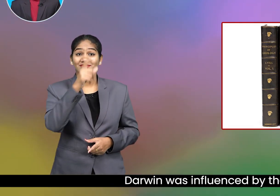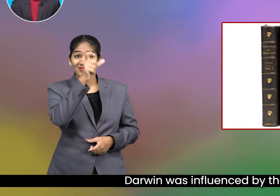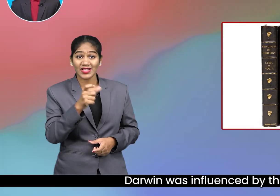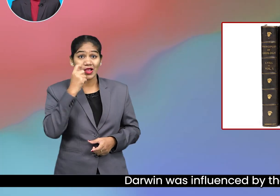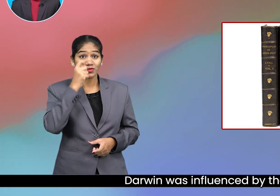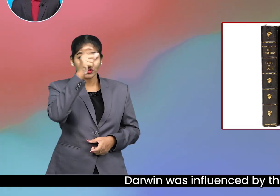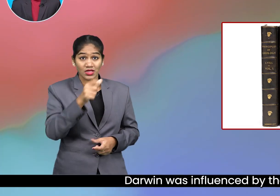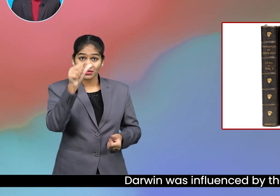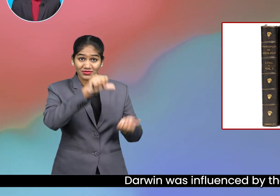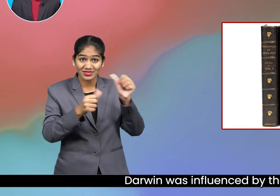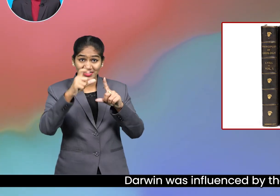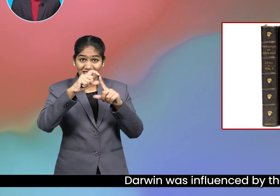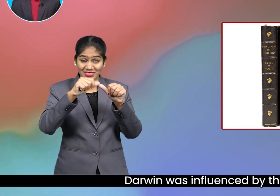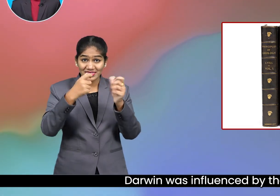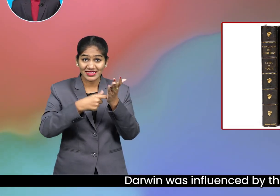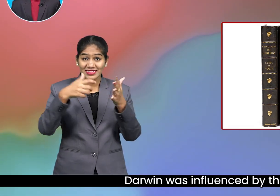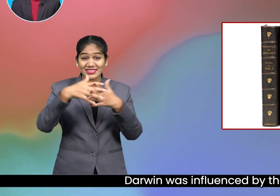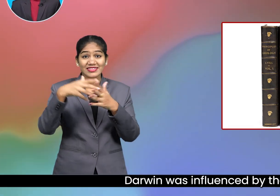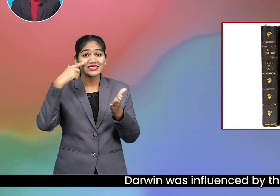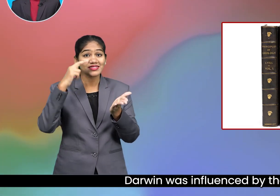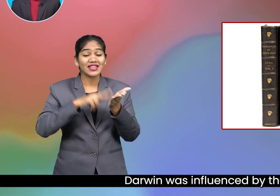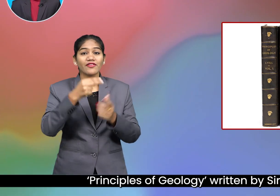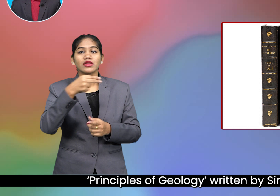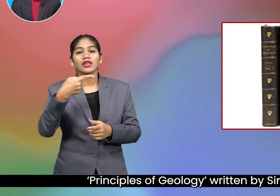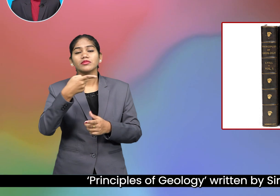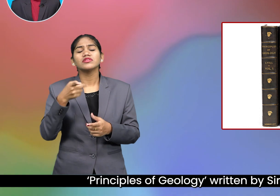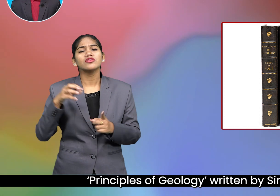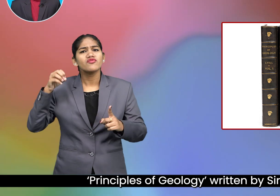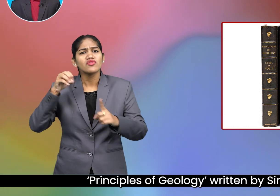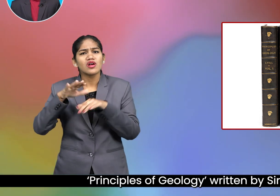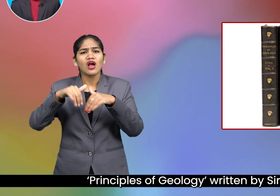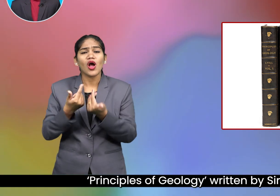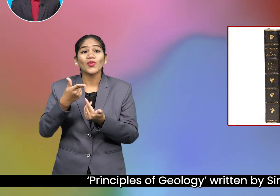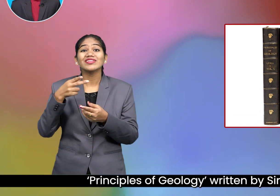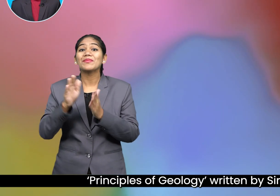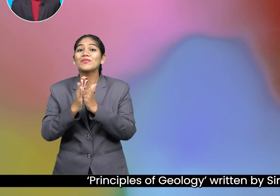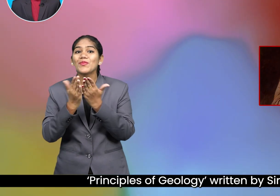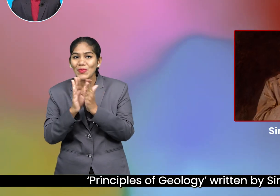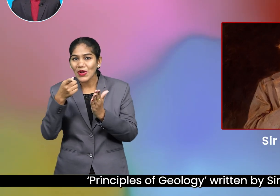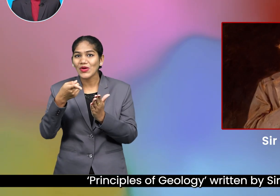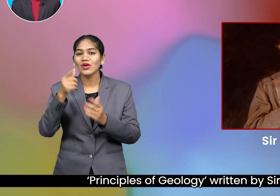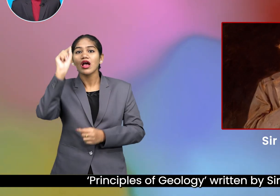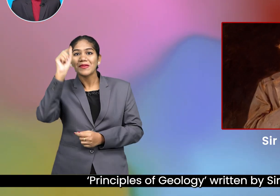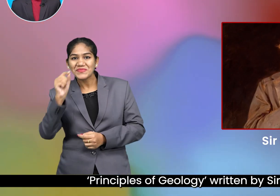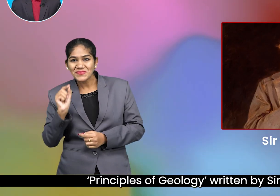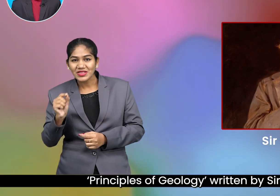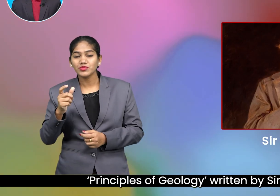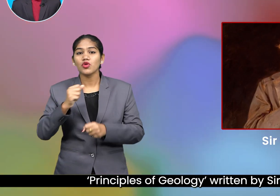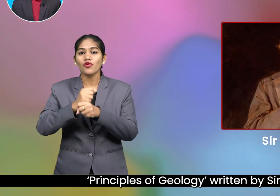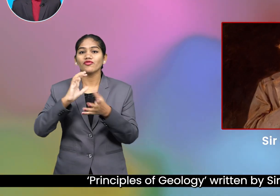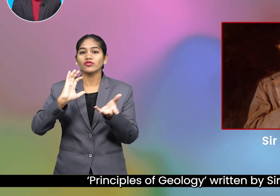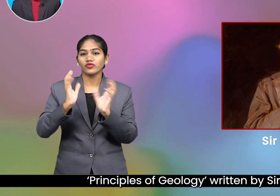Darwin was influenced by the book Principles of Geology, written by